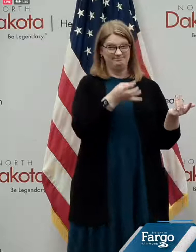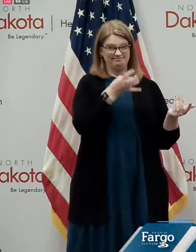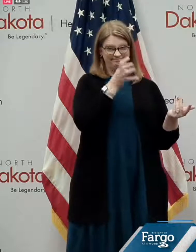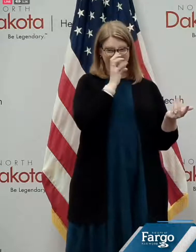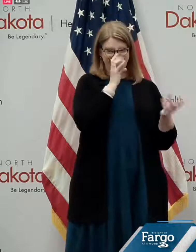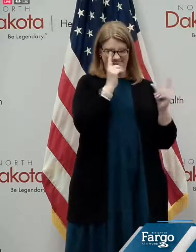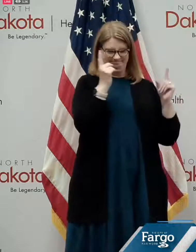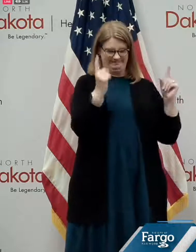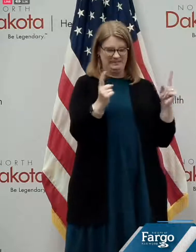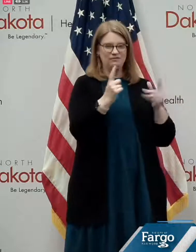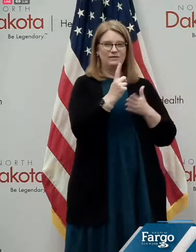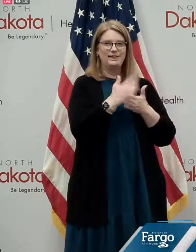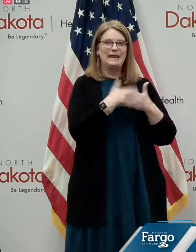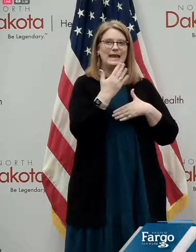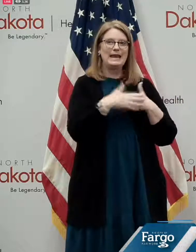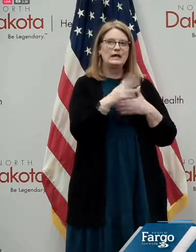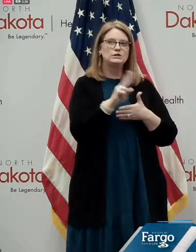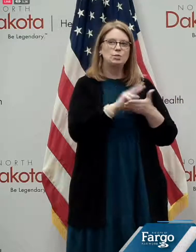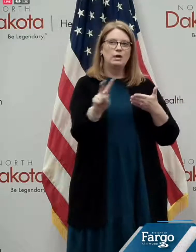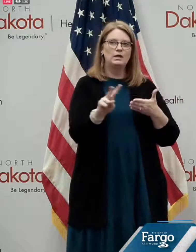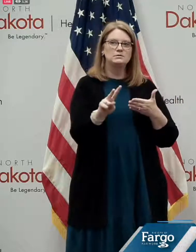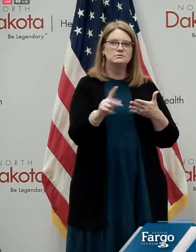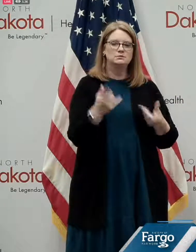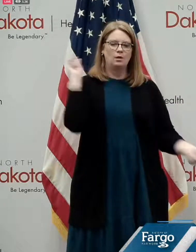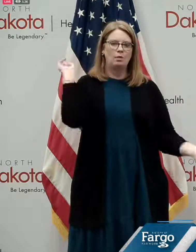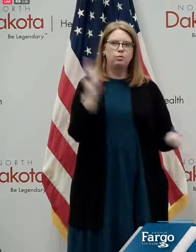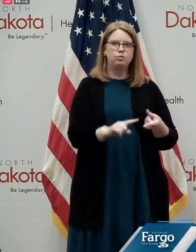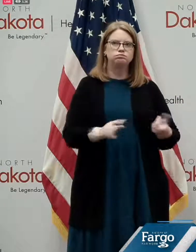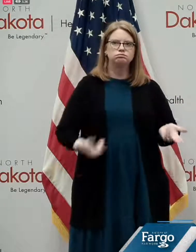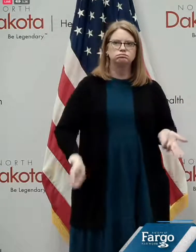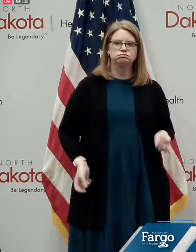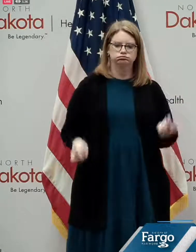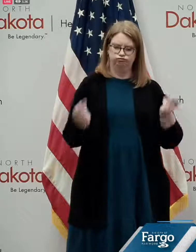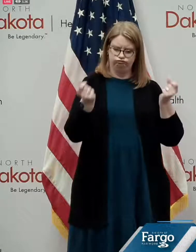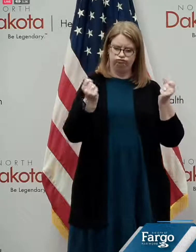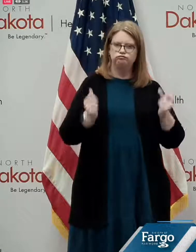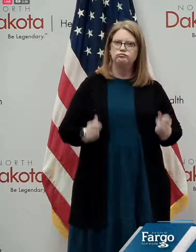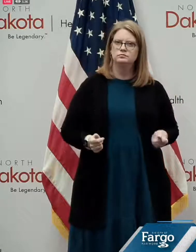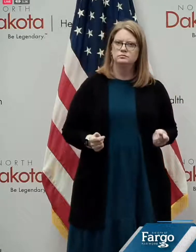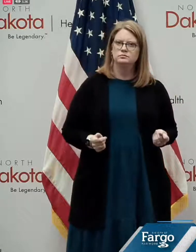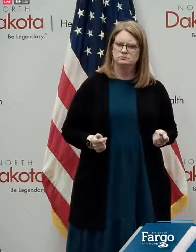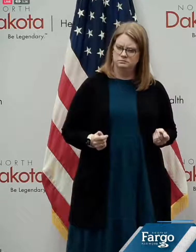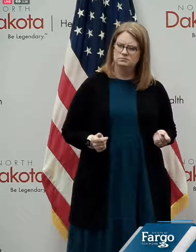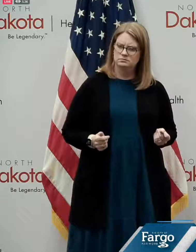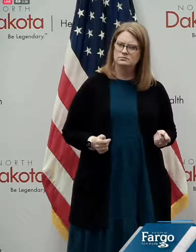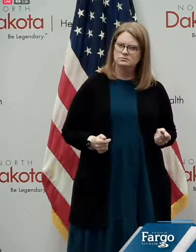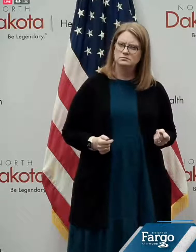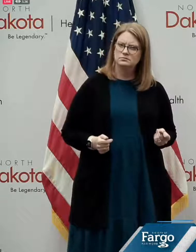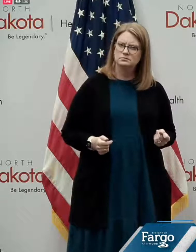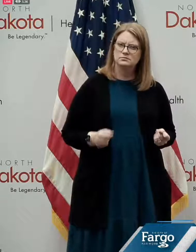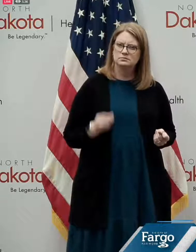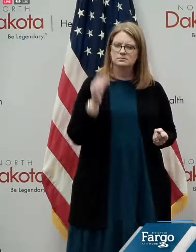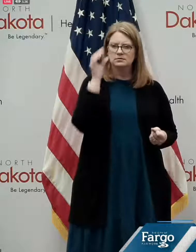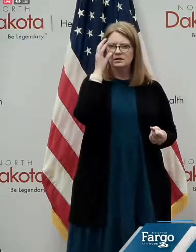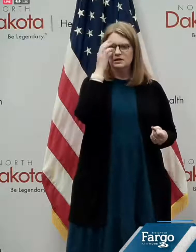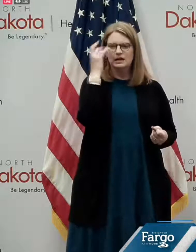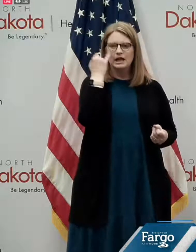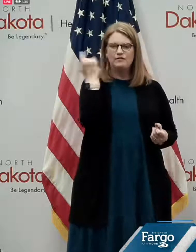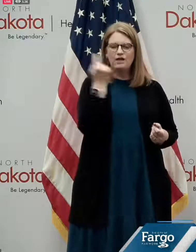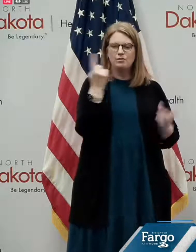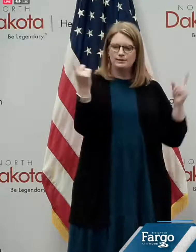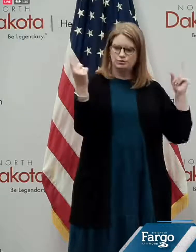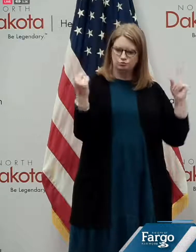distancing for the next 2 weeks. You'd see a change in the numbers right here. I mean, that would be one thing that you could do. If everybody social distance,